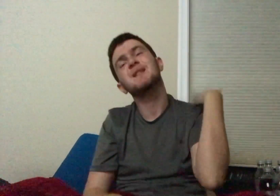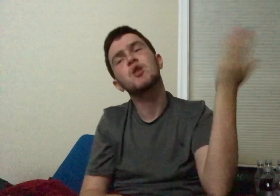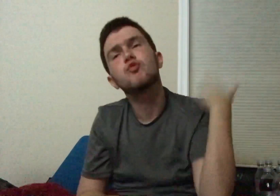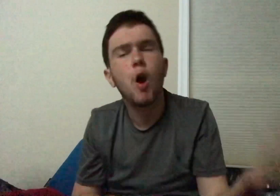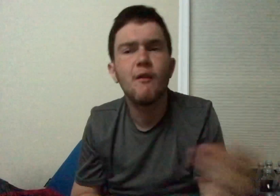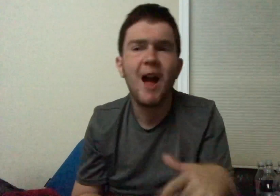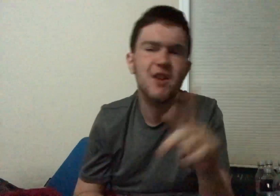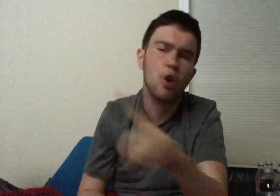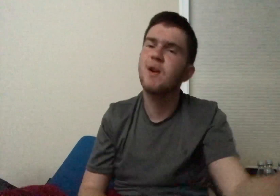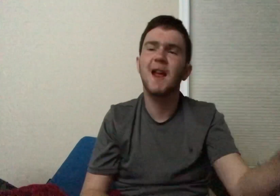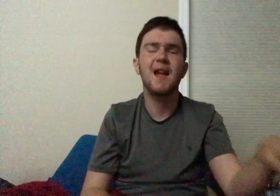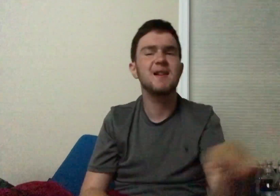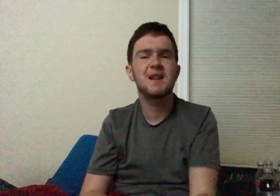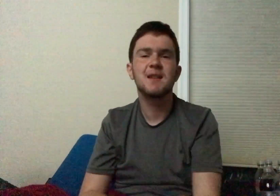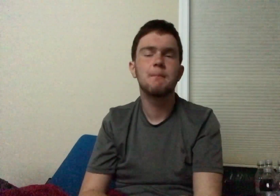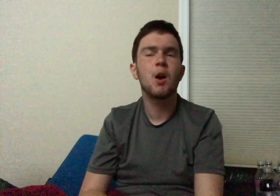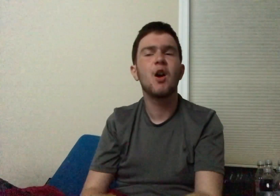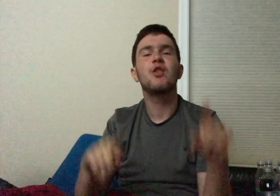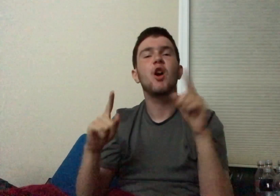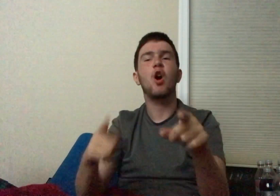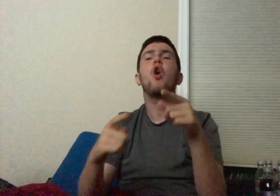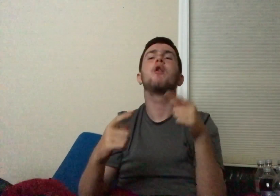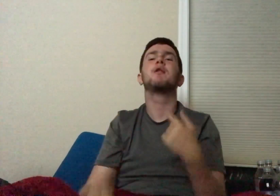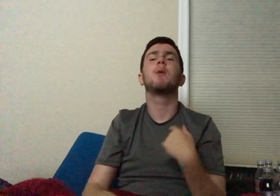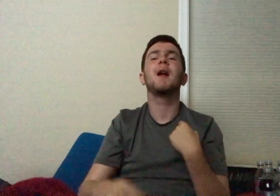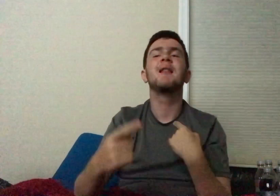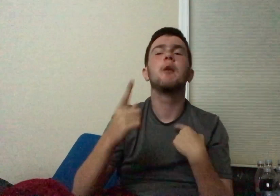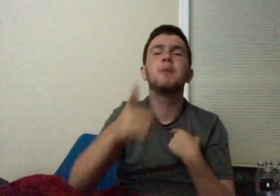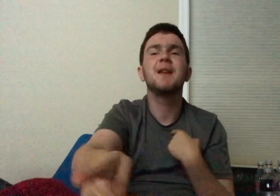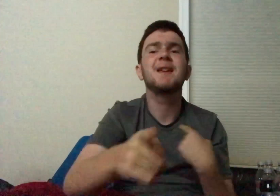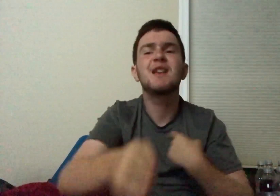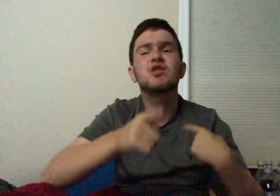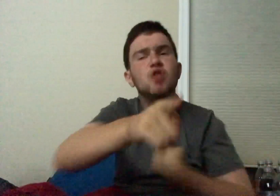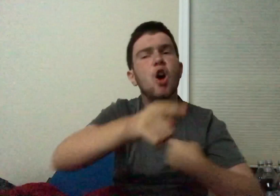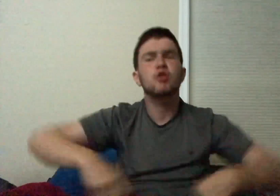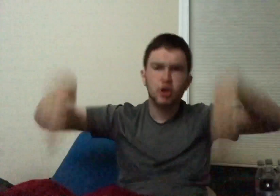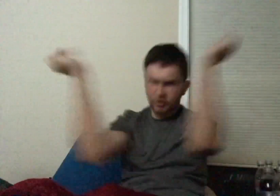get rough. I know it ain't easy, but the only way that we get stronger.